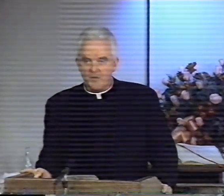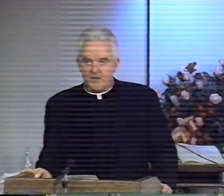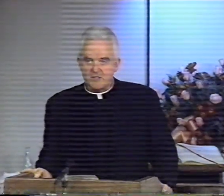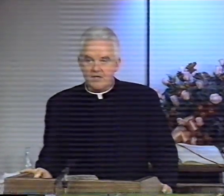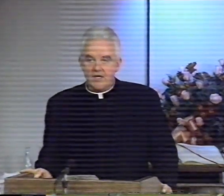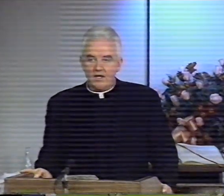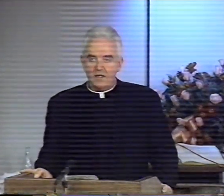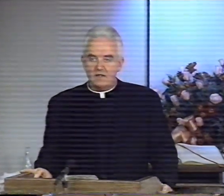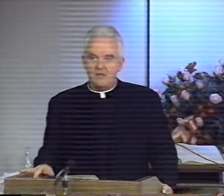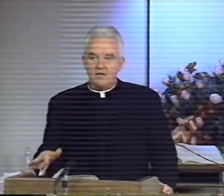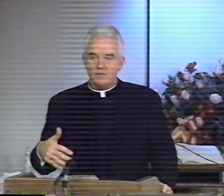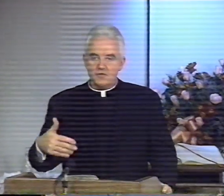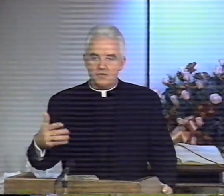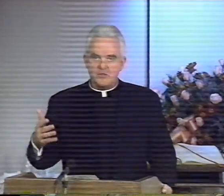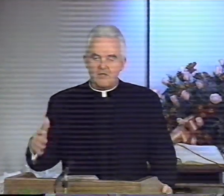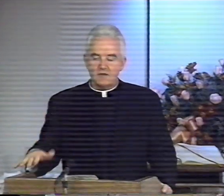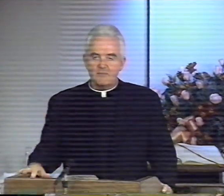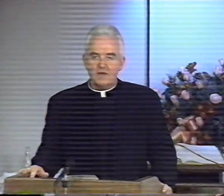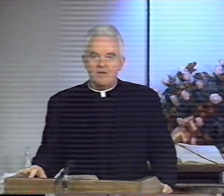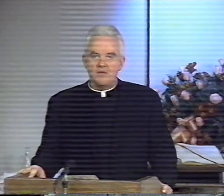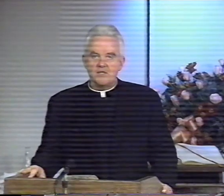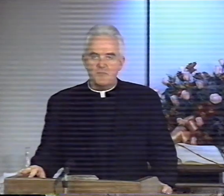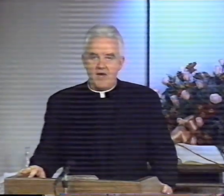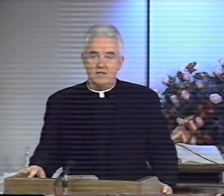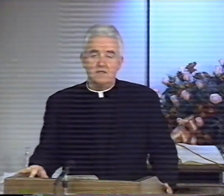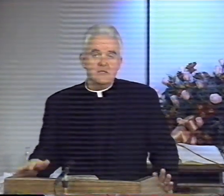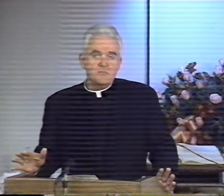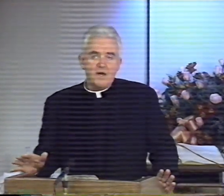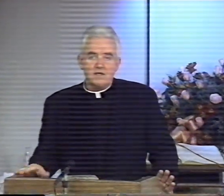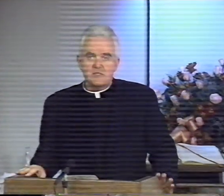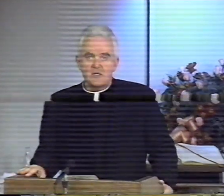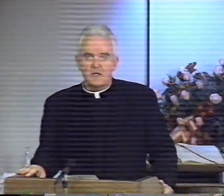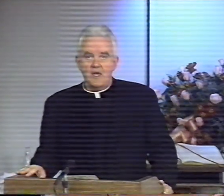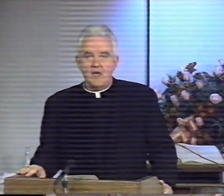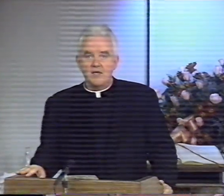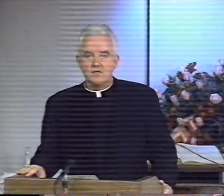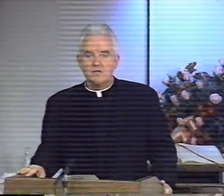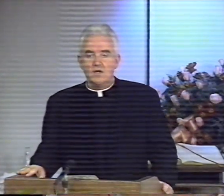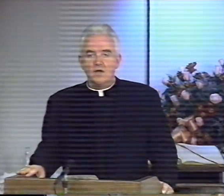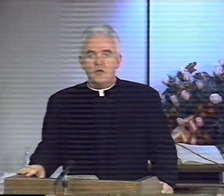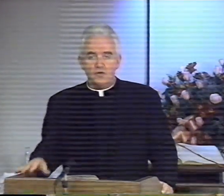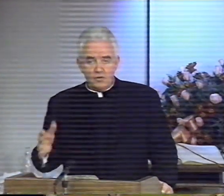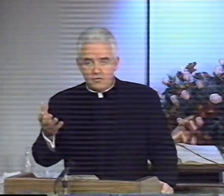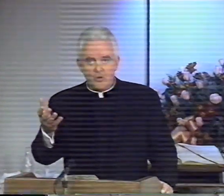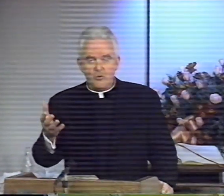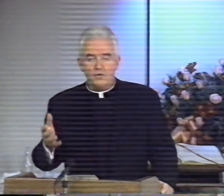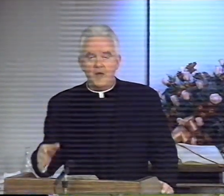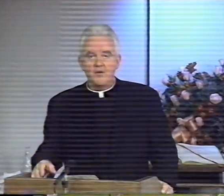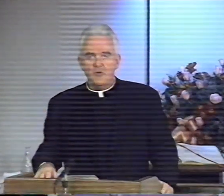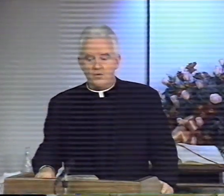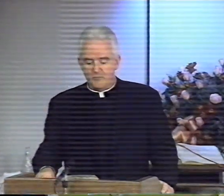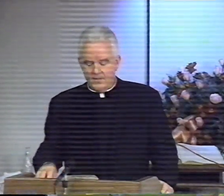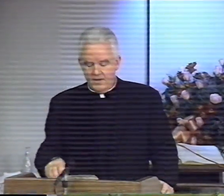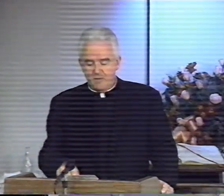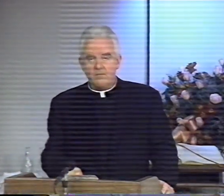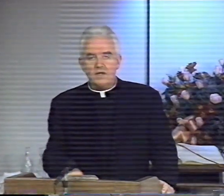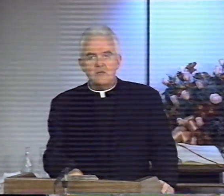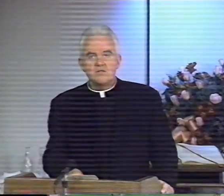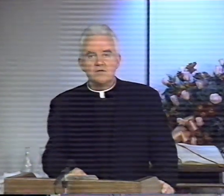us in producing this Mass. This Mass, as you know at home, means so